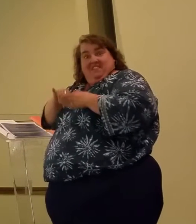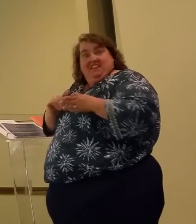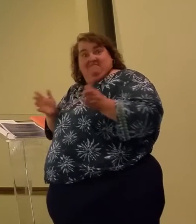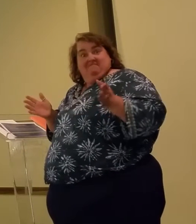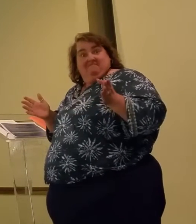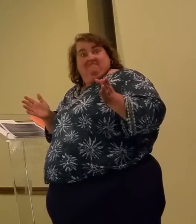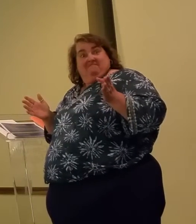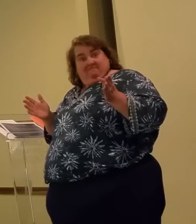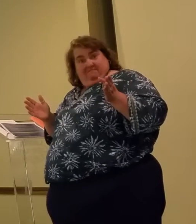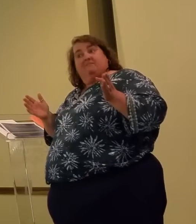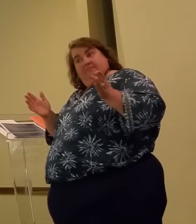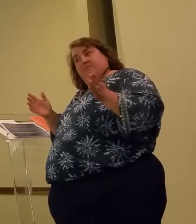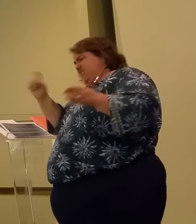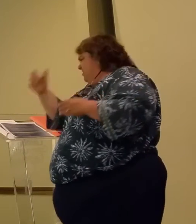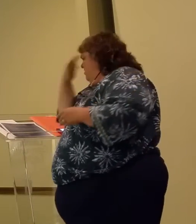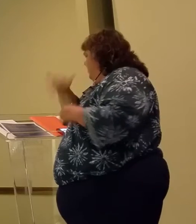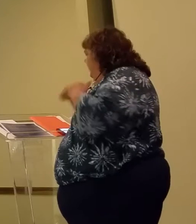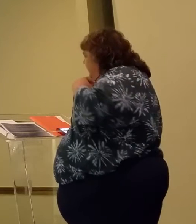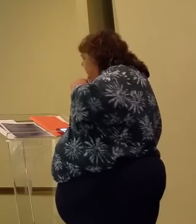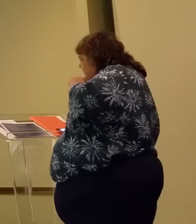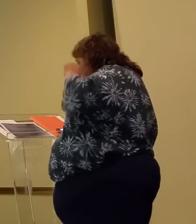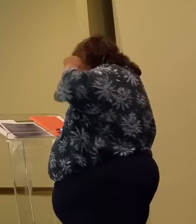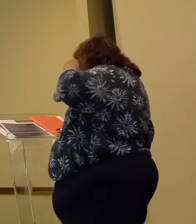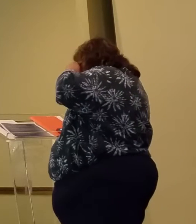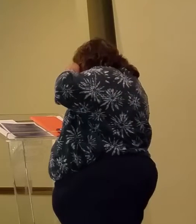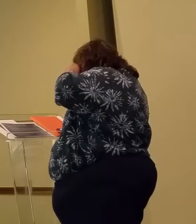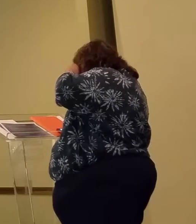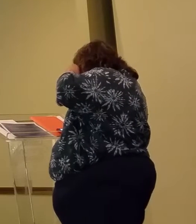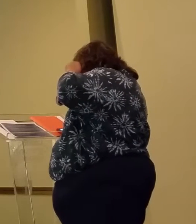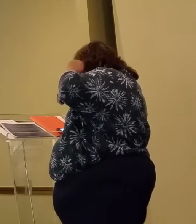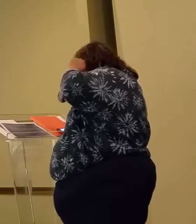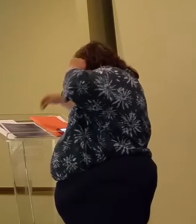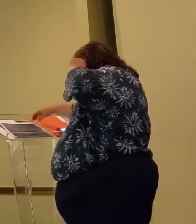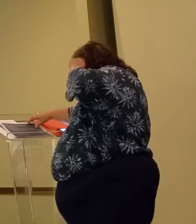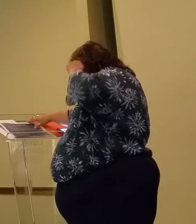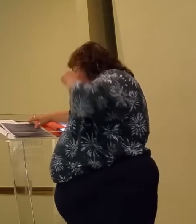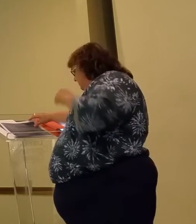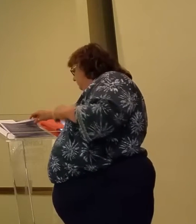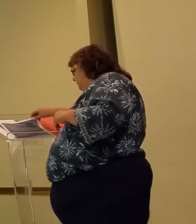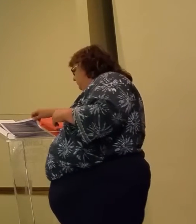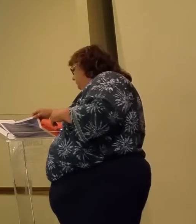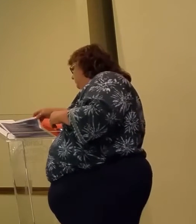So, did you all know that? You need to know that. Those are the kind of things that happen.